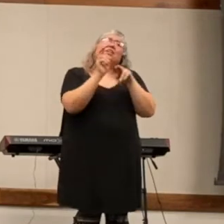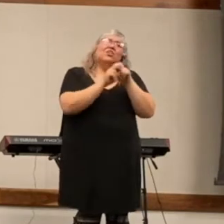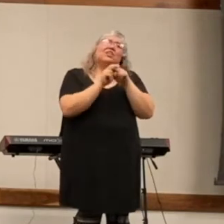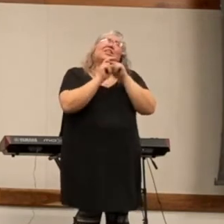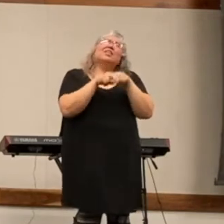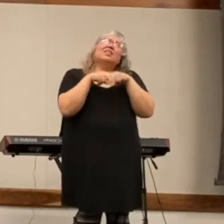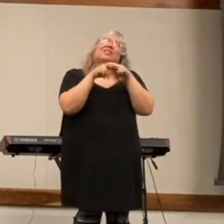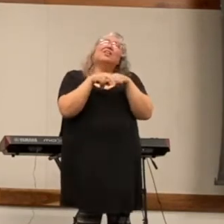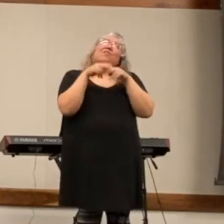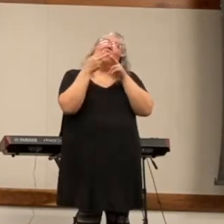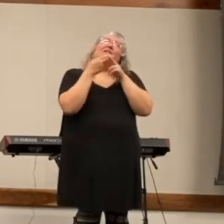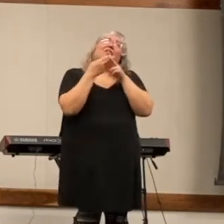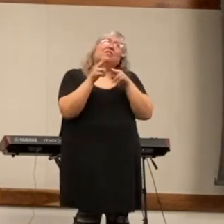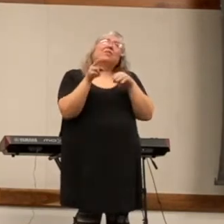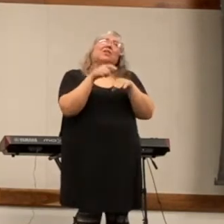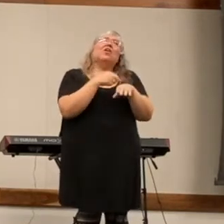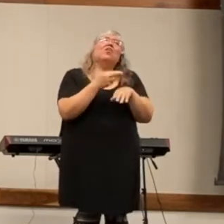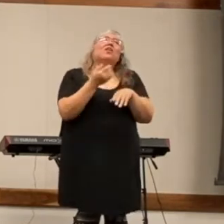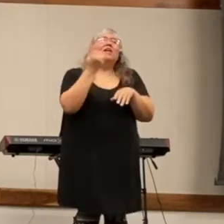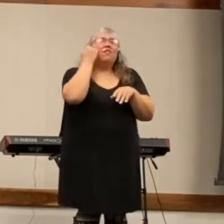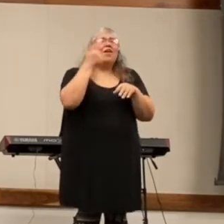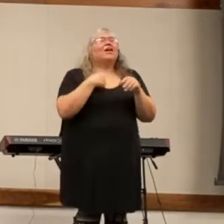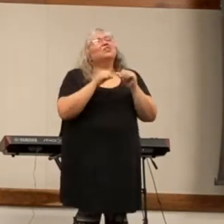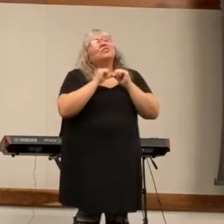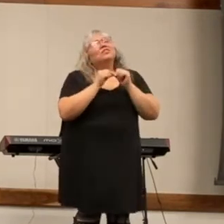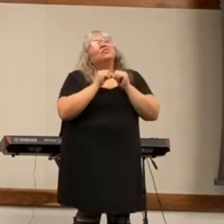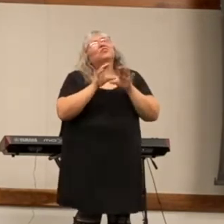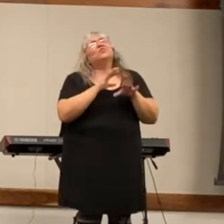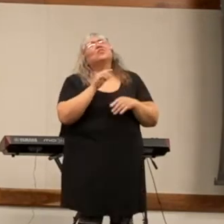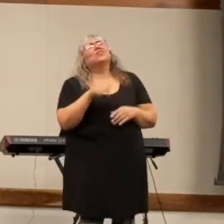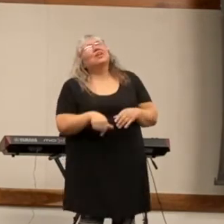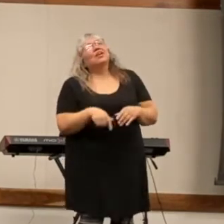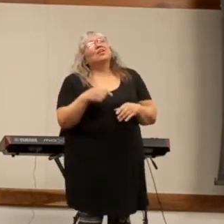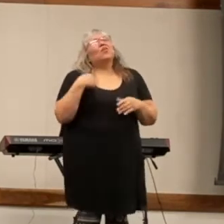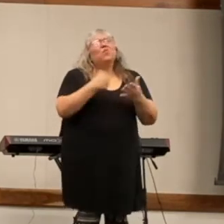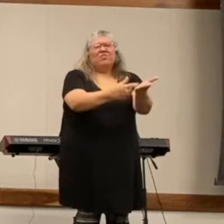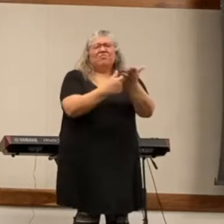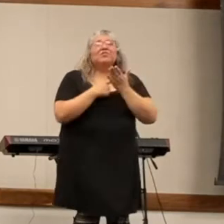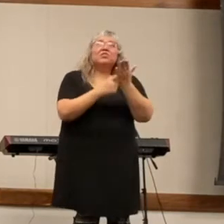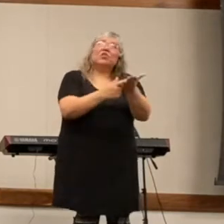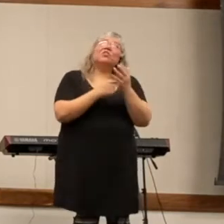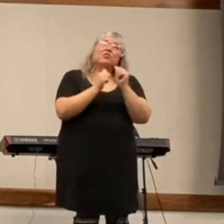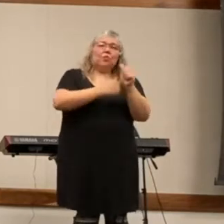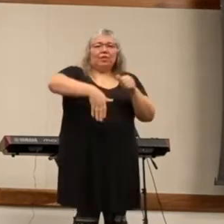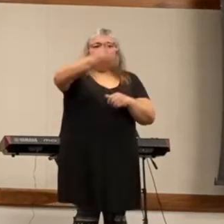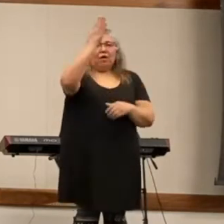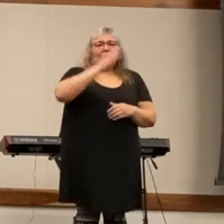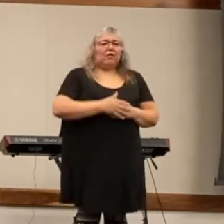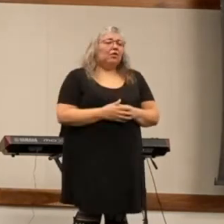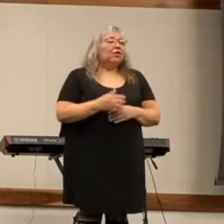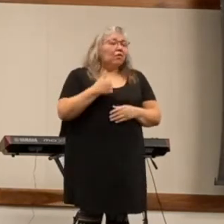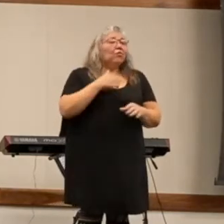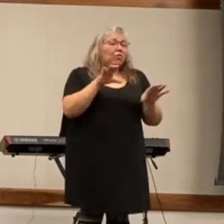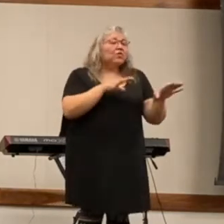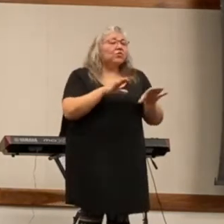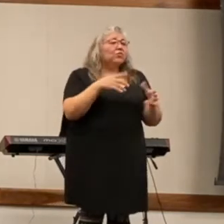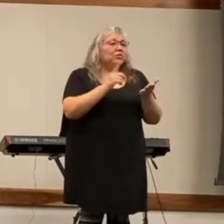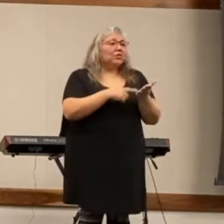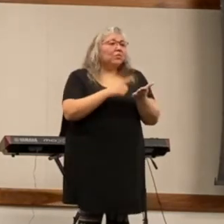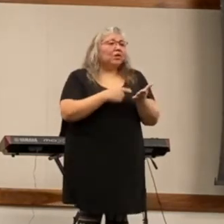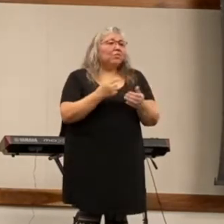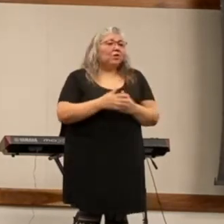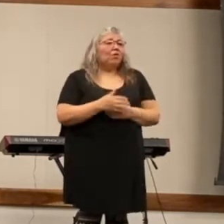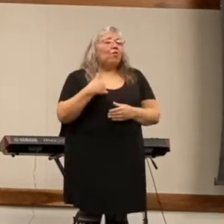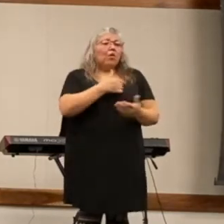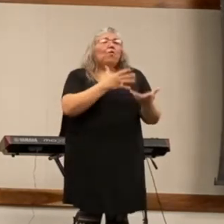longer? Is it okay if I continue to do this? Don't we negotiate with God? We do sometimes, right? When